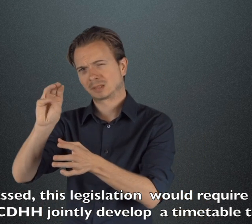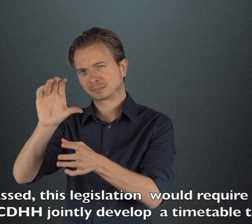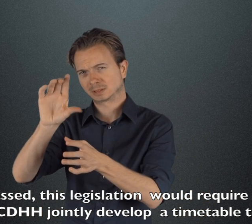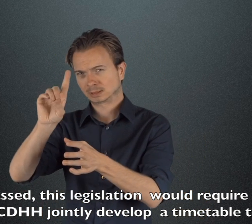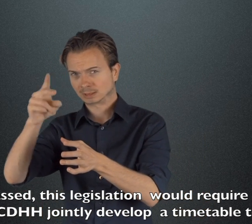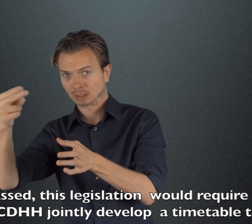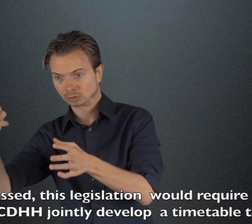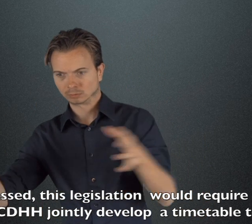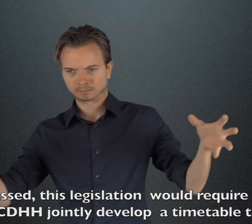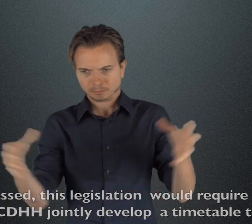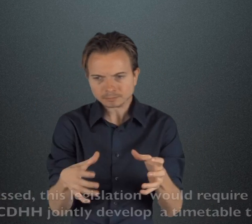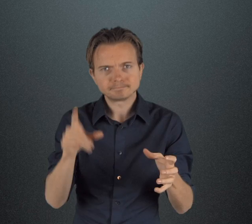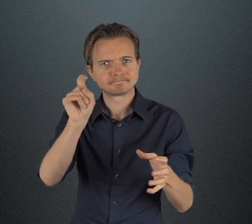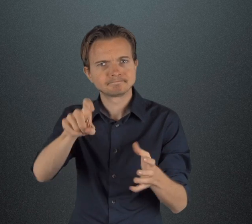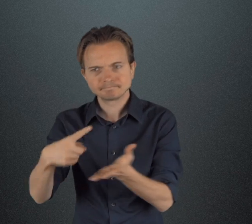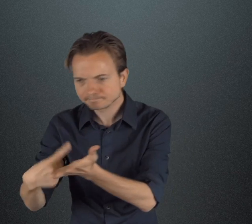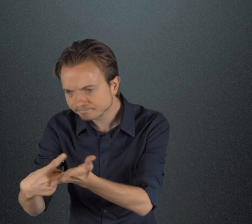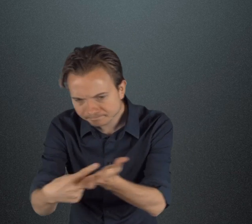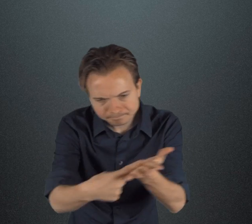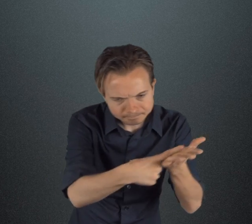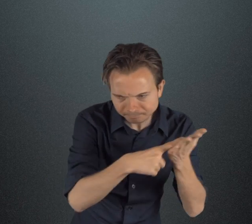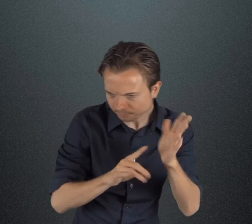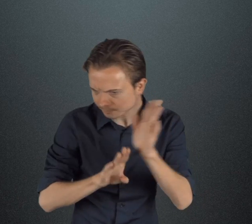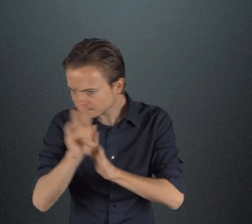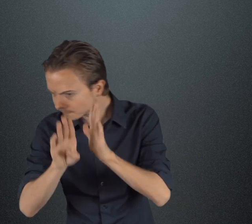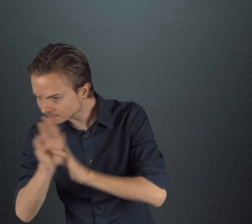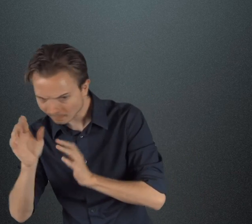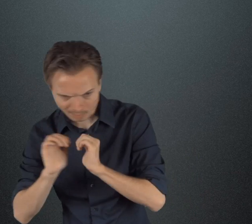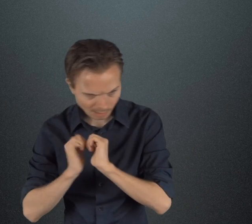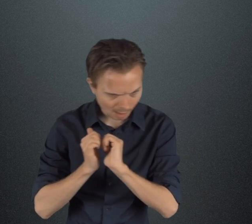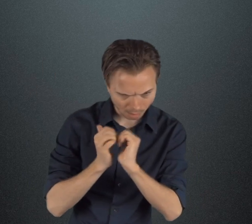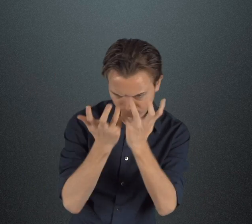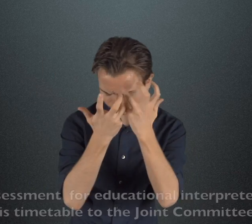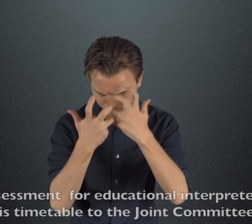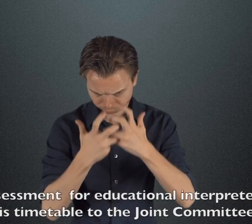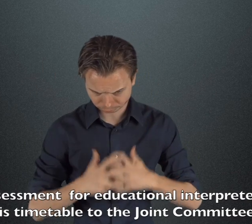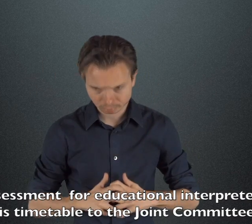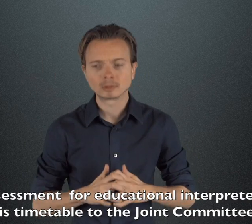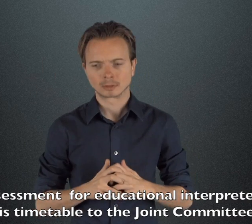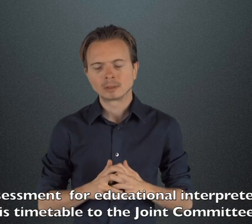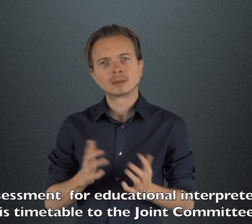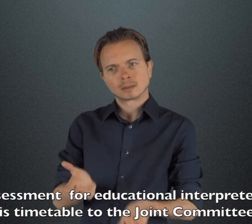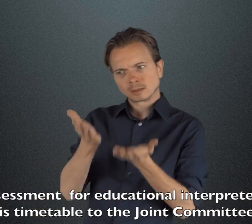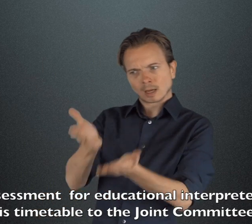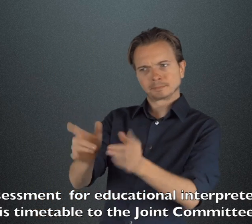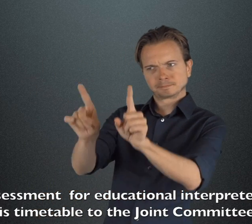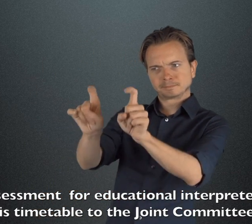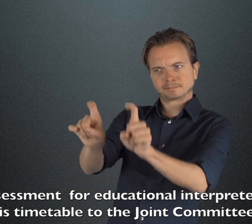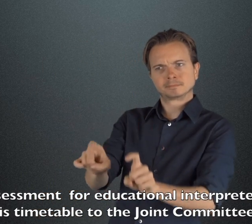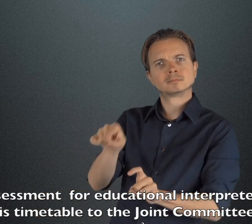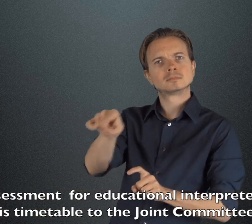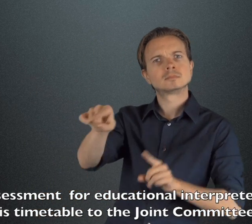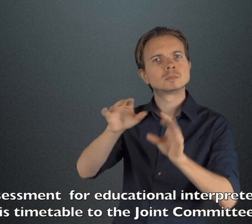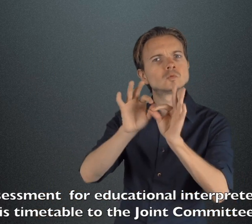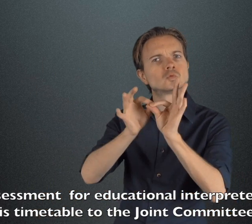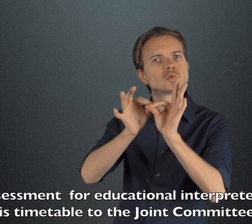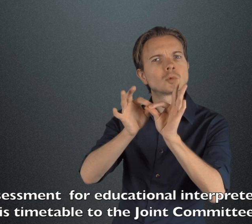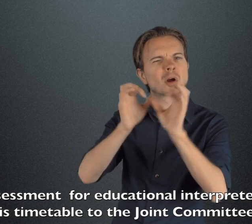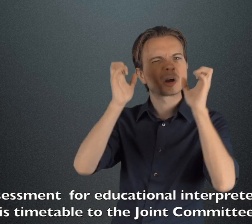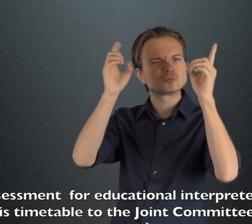a timetable to implement mandatory assessment for educational interpreters and submit a report on this